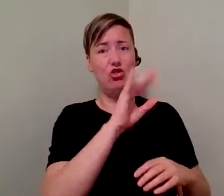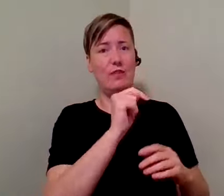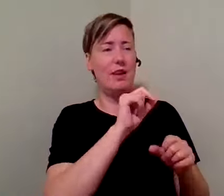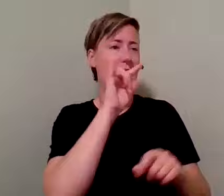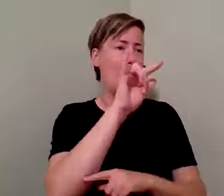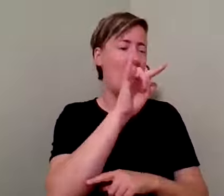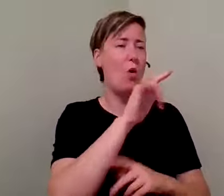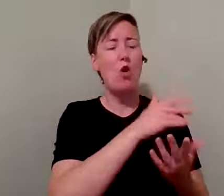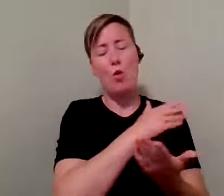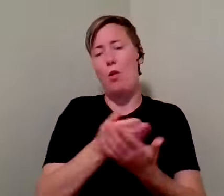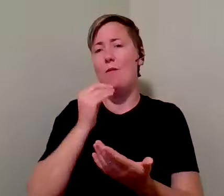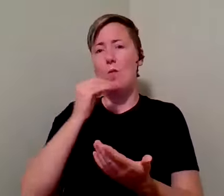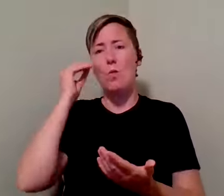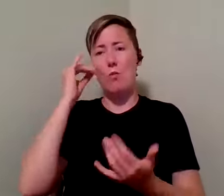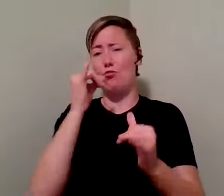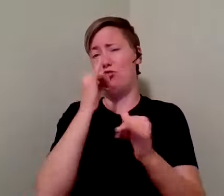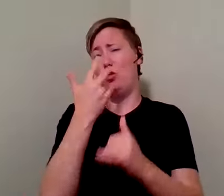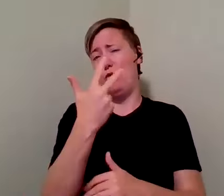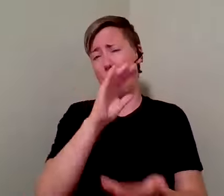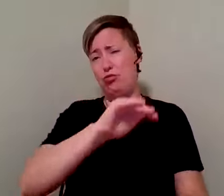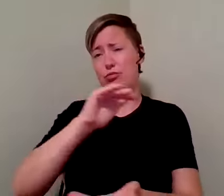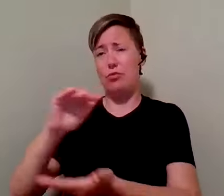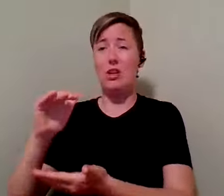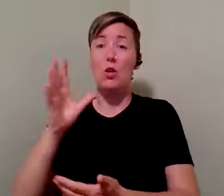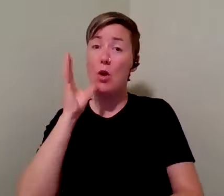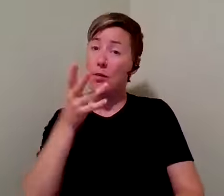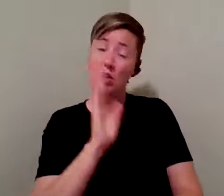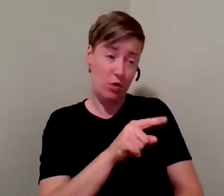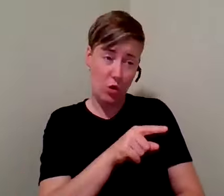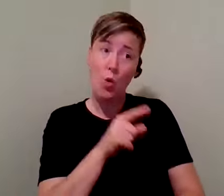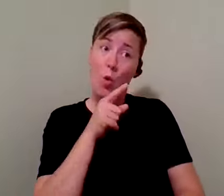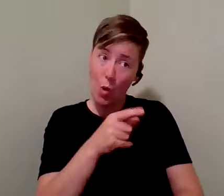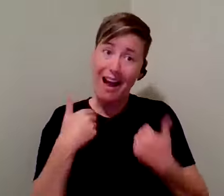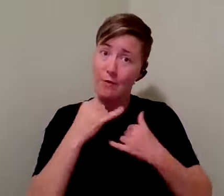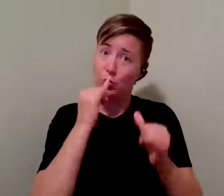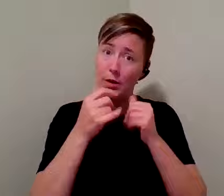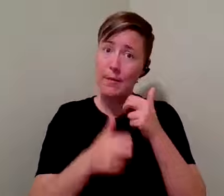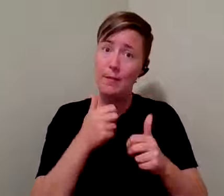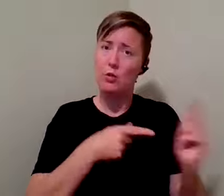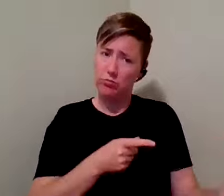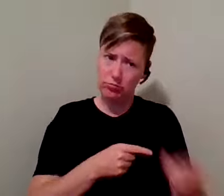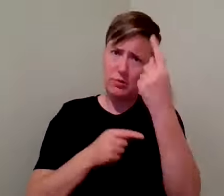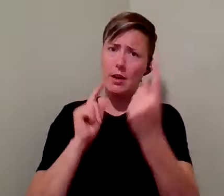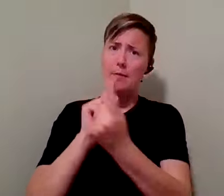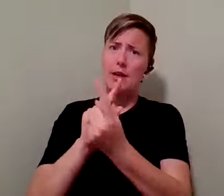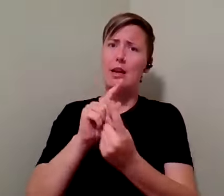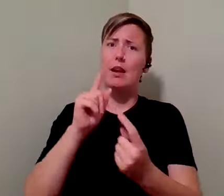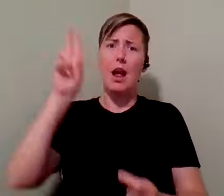sleep. And she said, listen, you got a drinking problem. You need to go and meet Uncle Tony and his friends who don't drink.